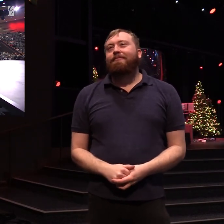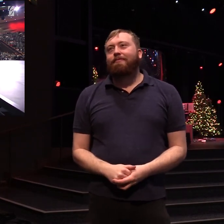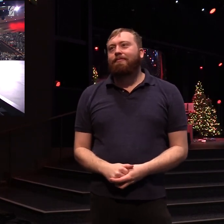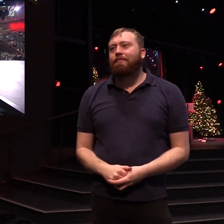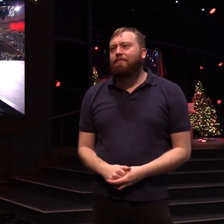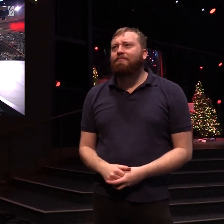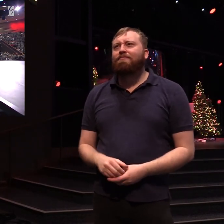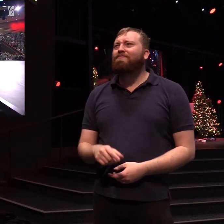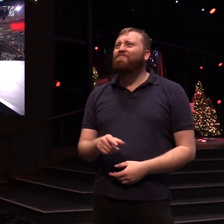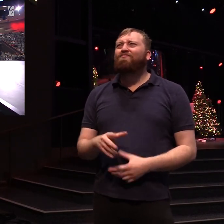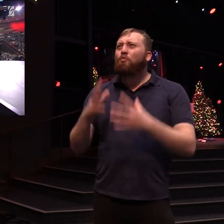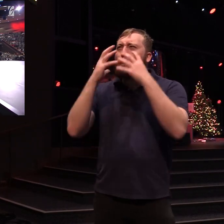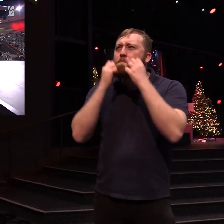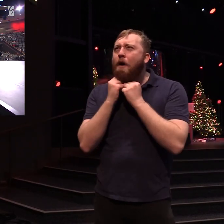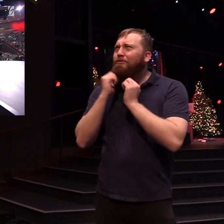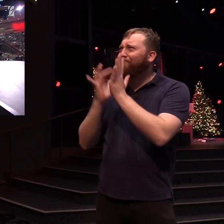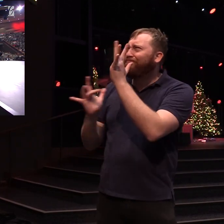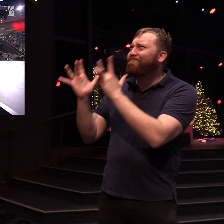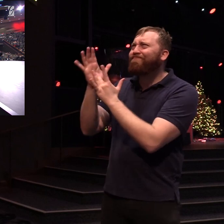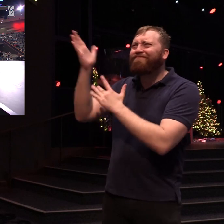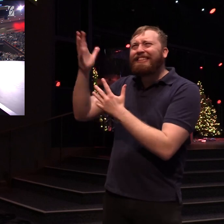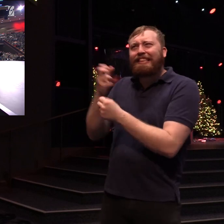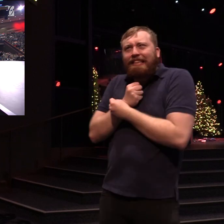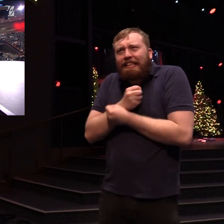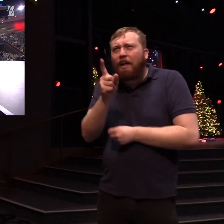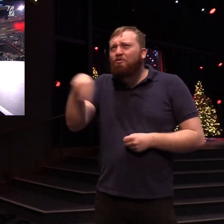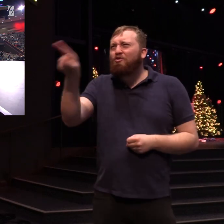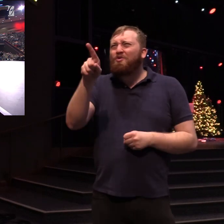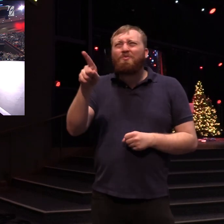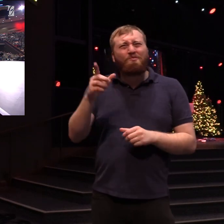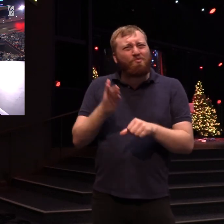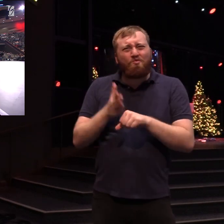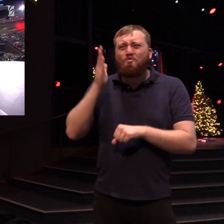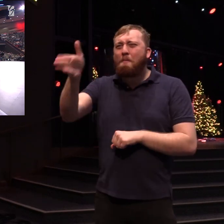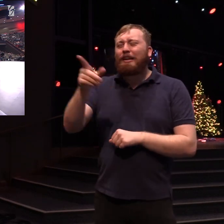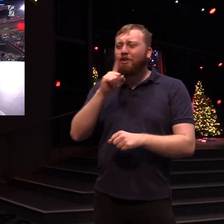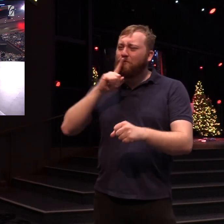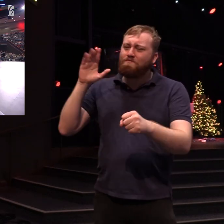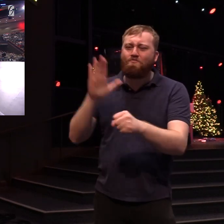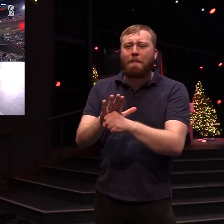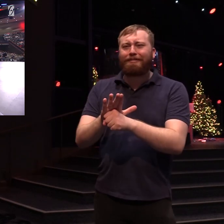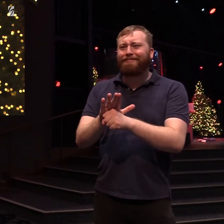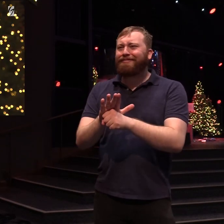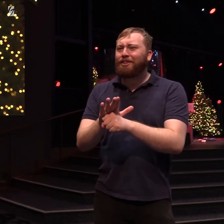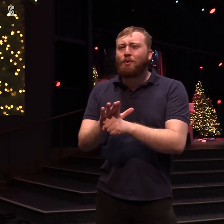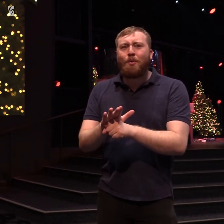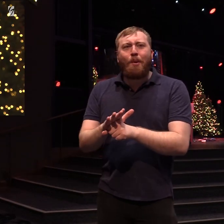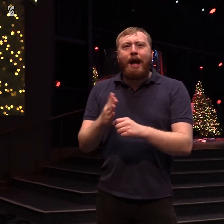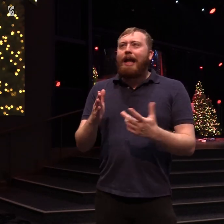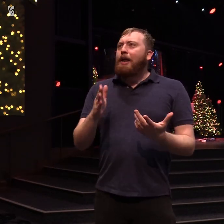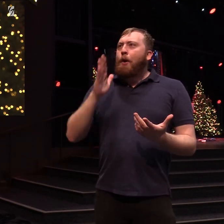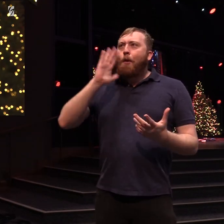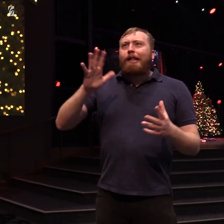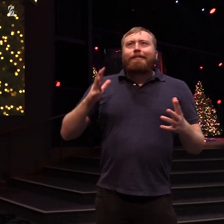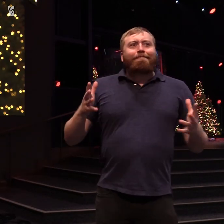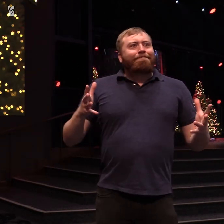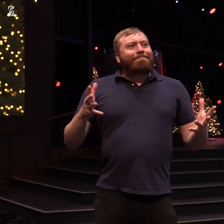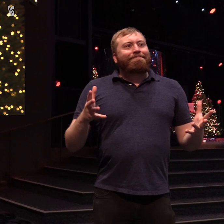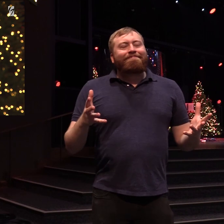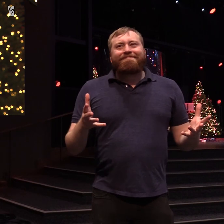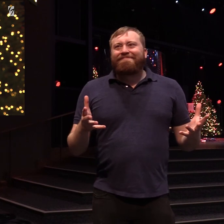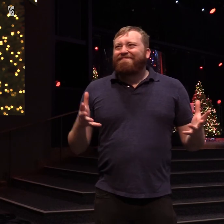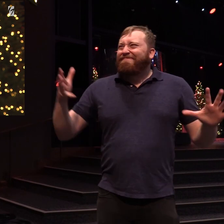Your precious Savior loves you too much. He has promised, "I will come and receive you unto myself so that you may